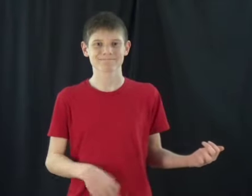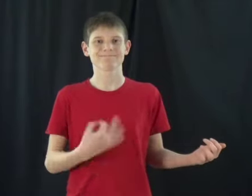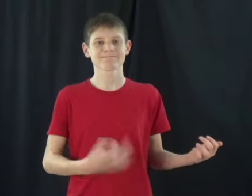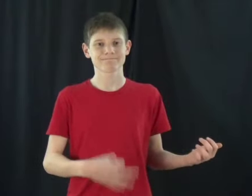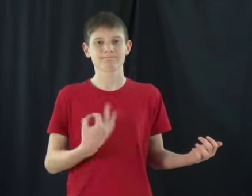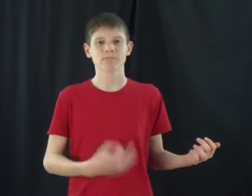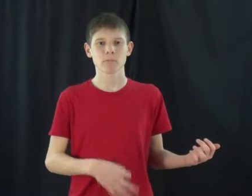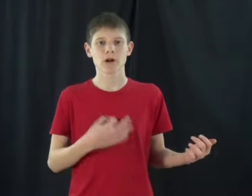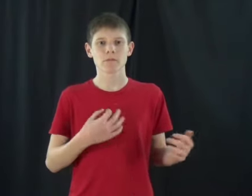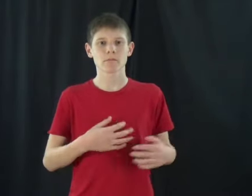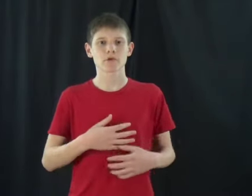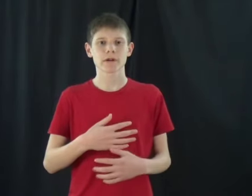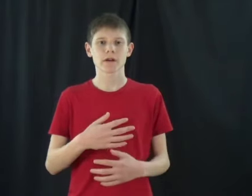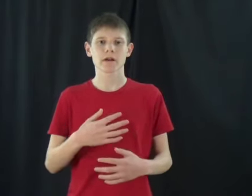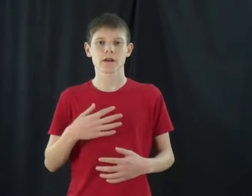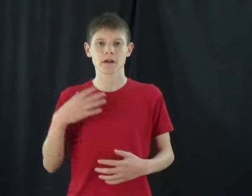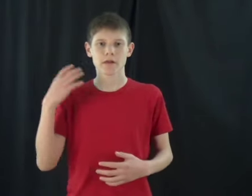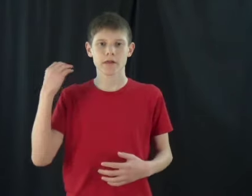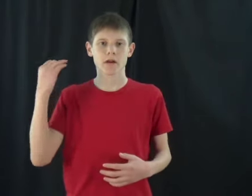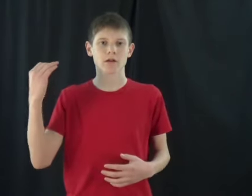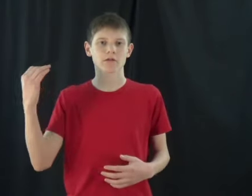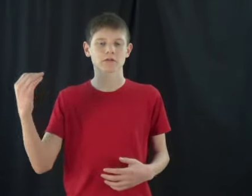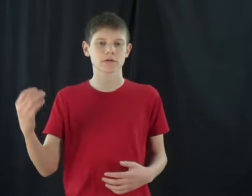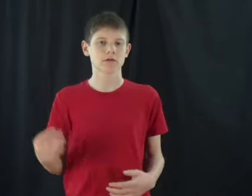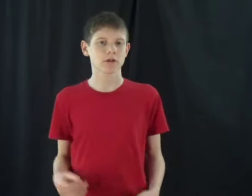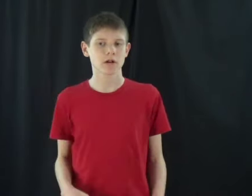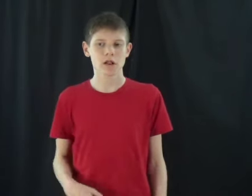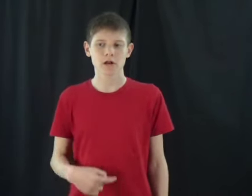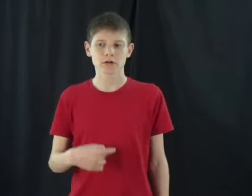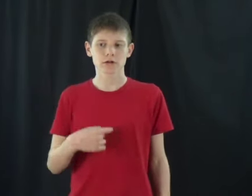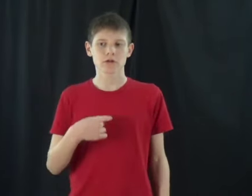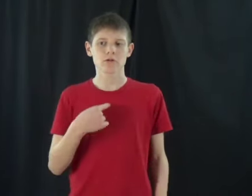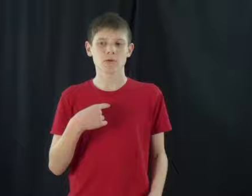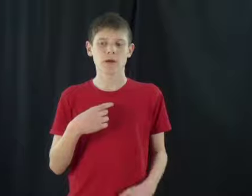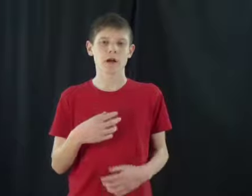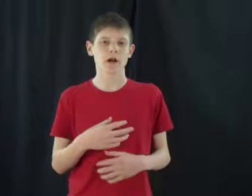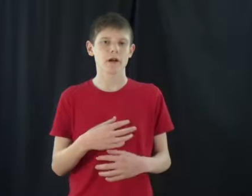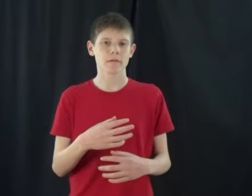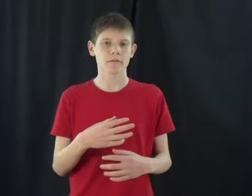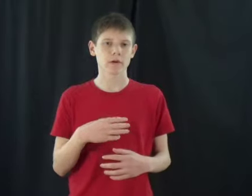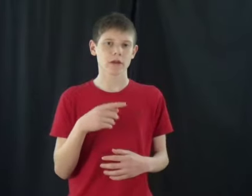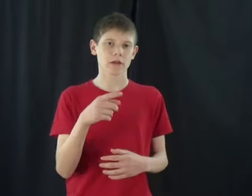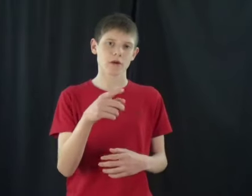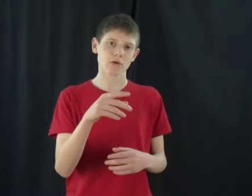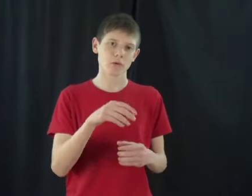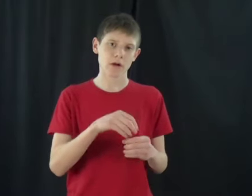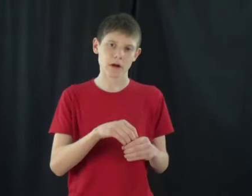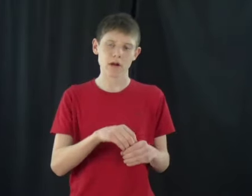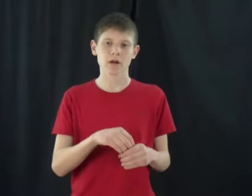Breathe out So I can breathe you in